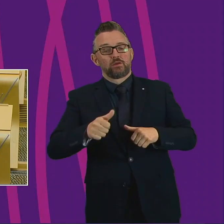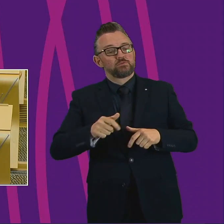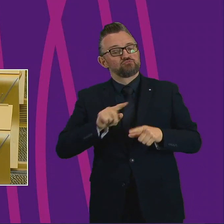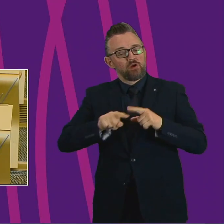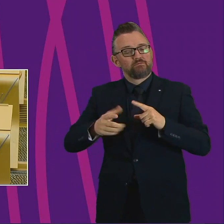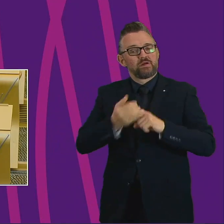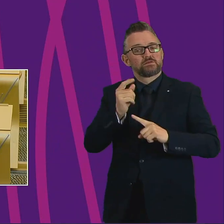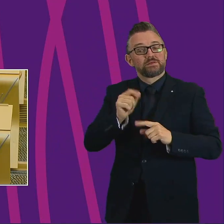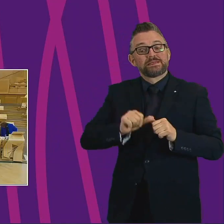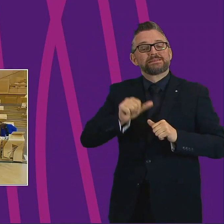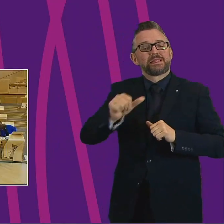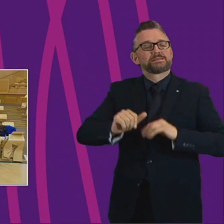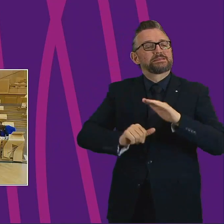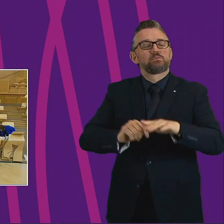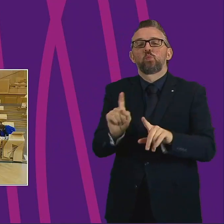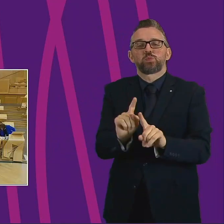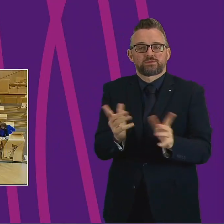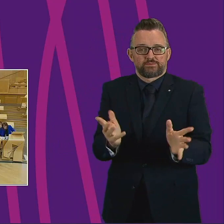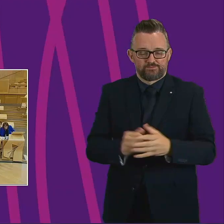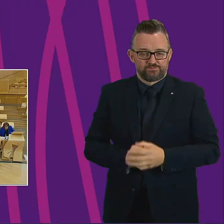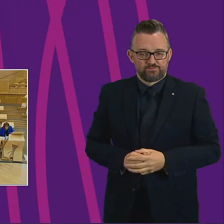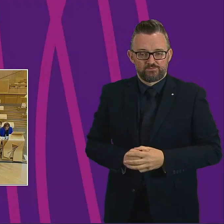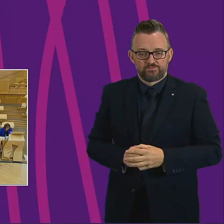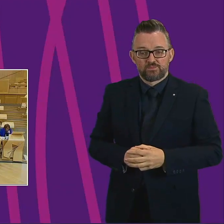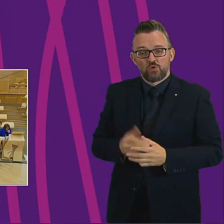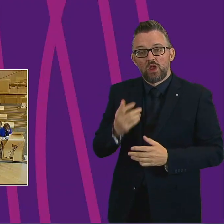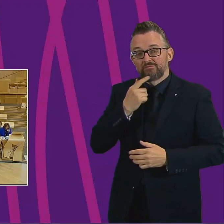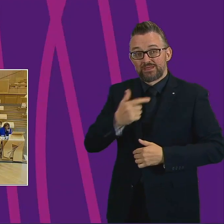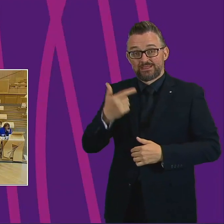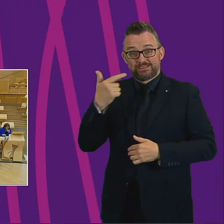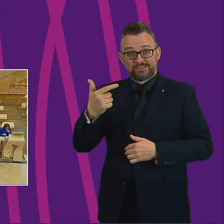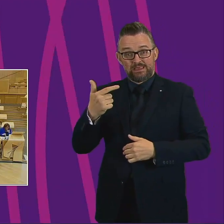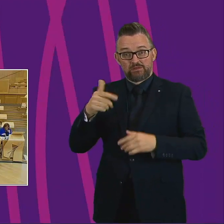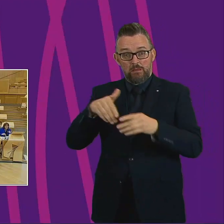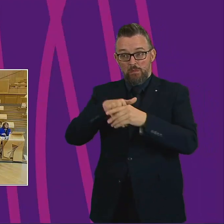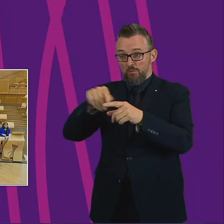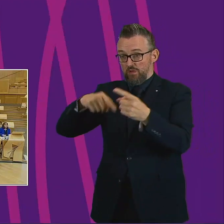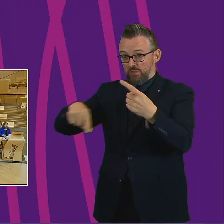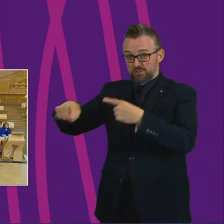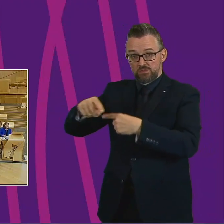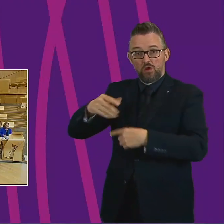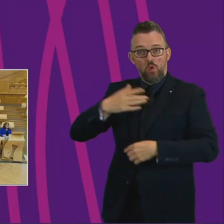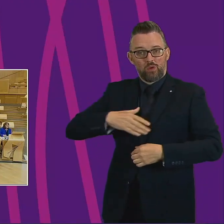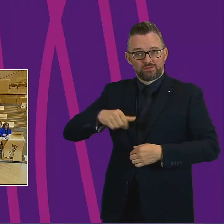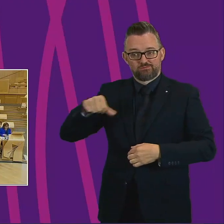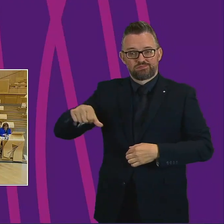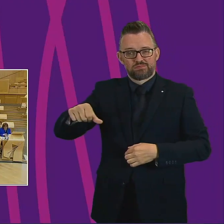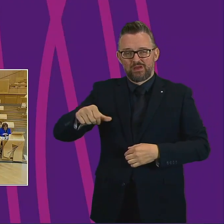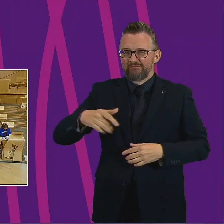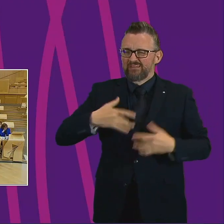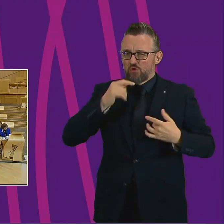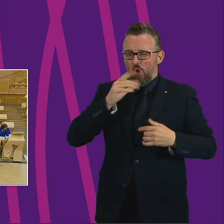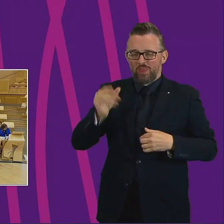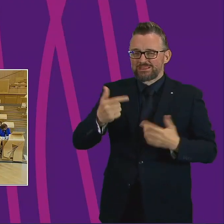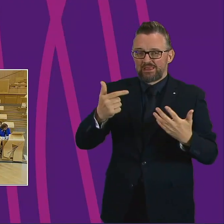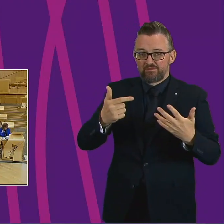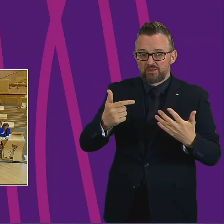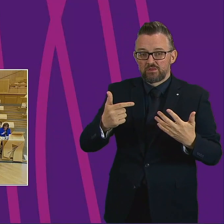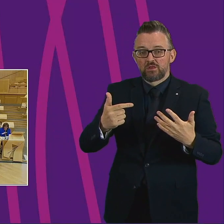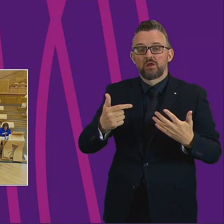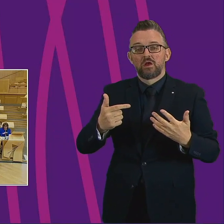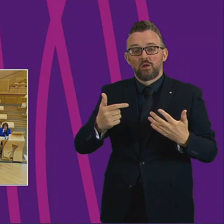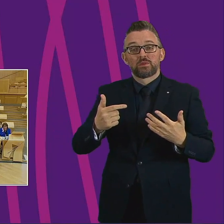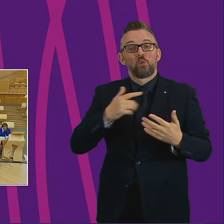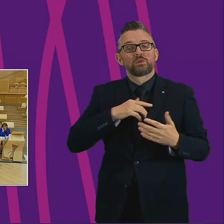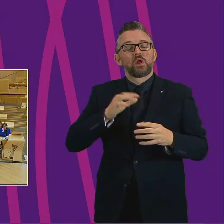need to take. Thank you. I note there are 7 members who would like to ask a question on this, but I don't think we'll get them all in. But succinct questions and answers